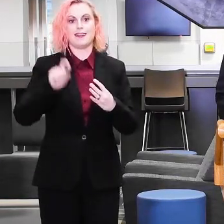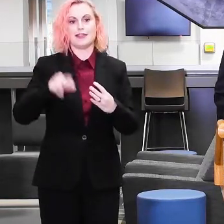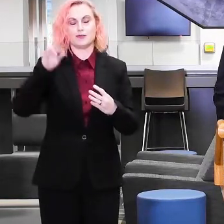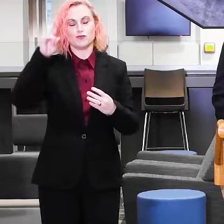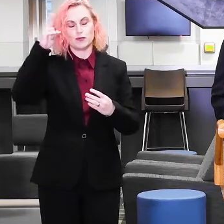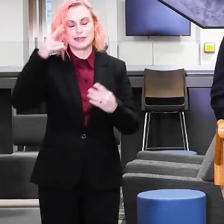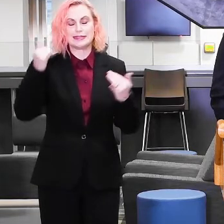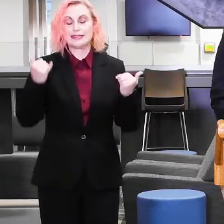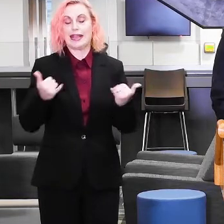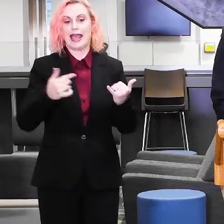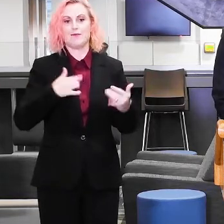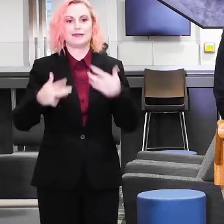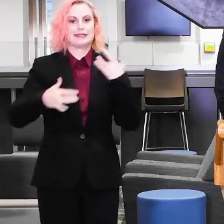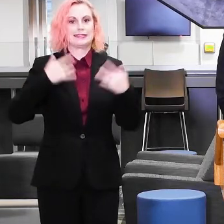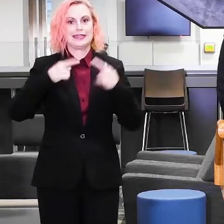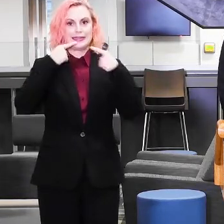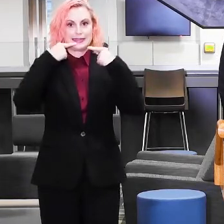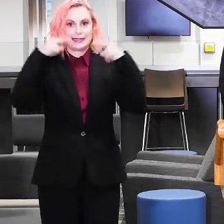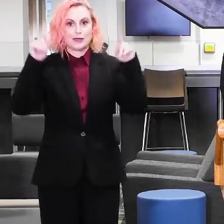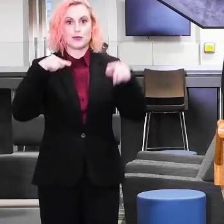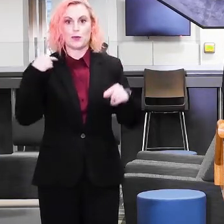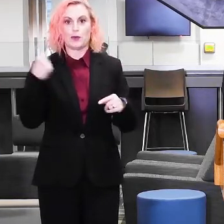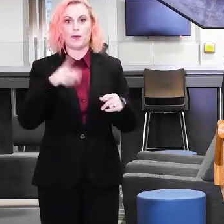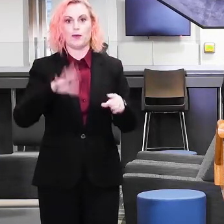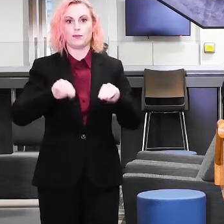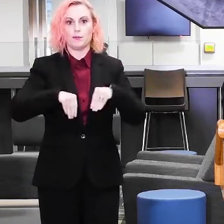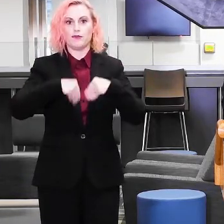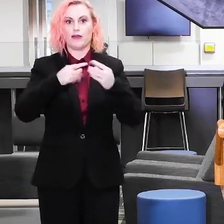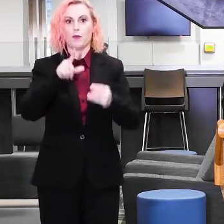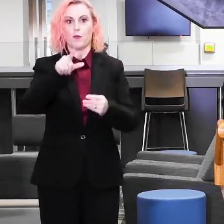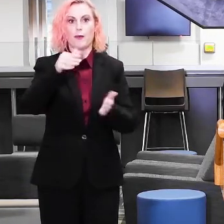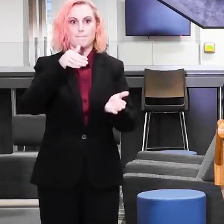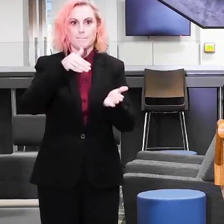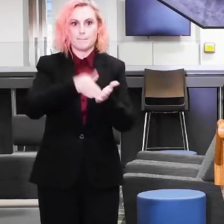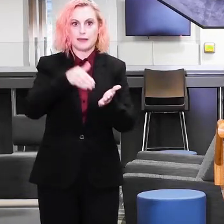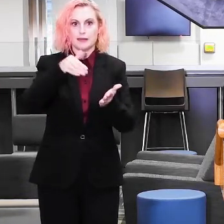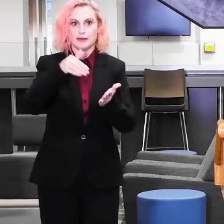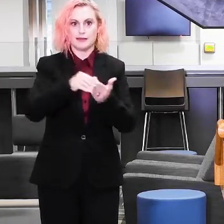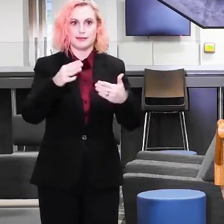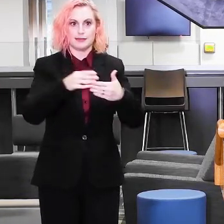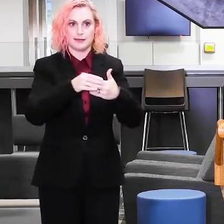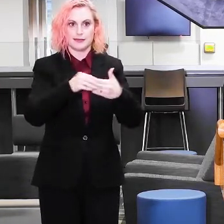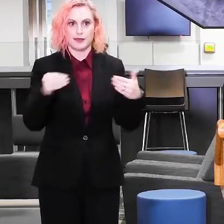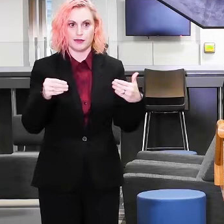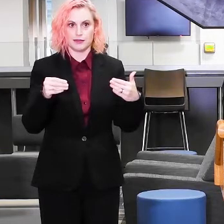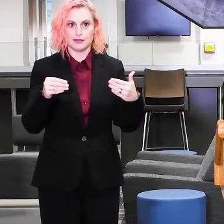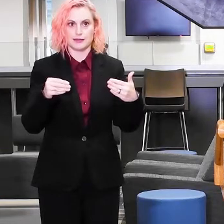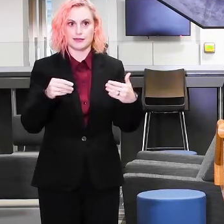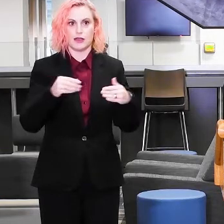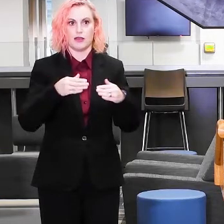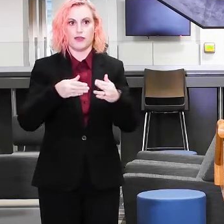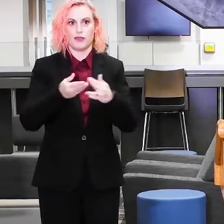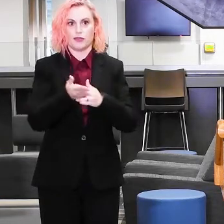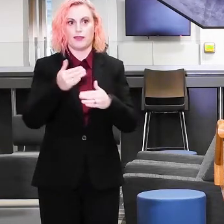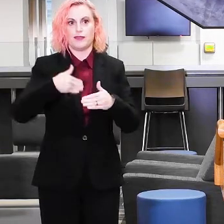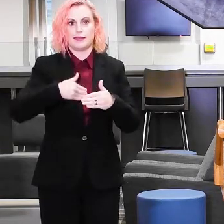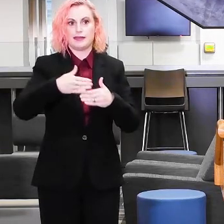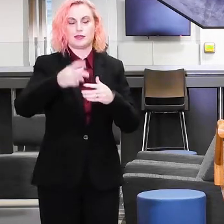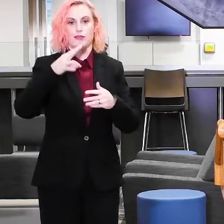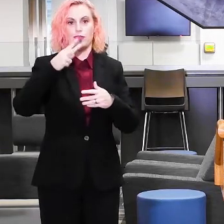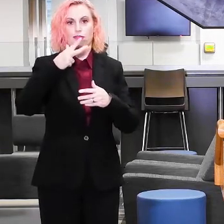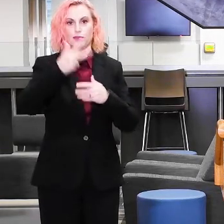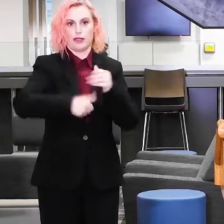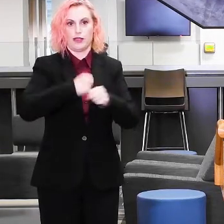today I'm excited to announce that we will provide $1 million over the next 3 years for a